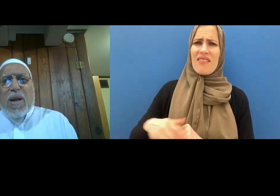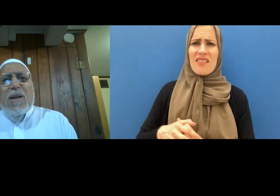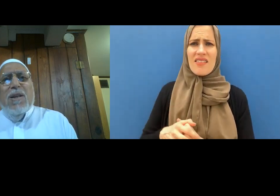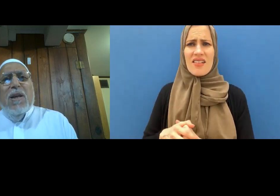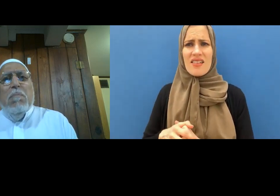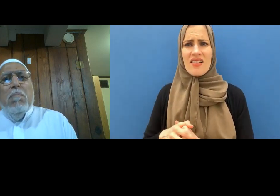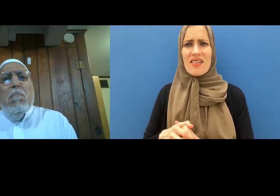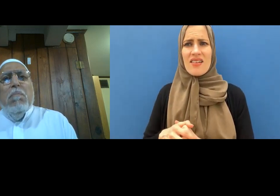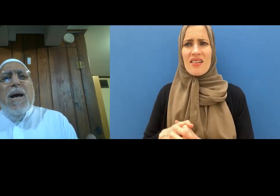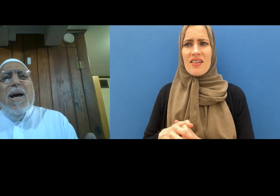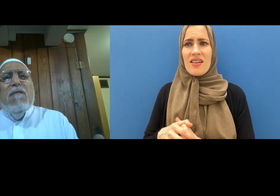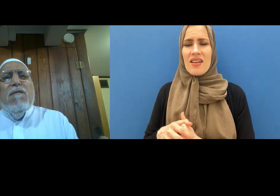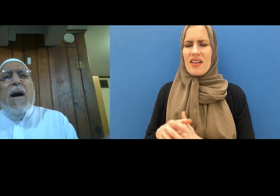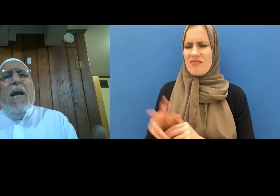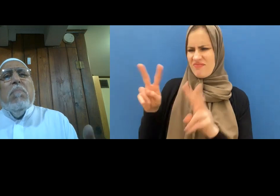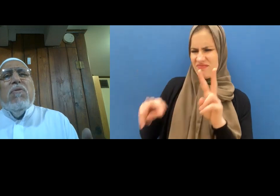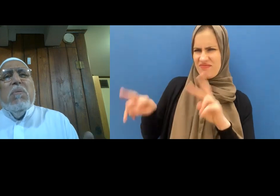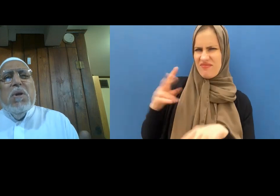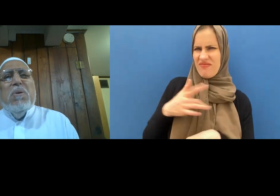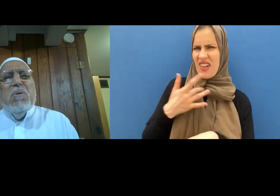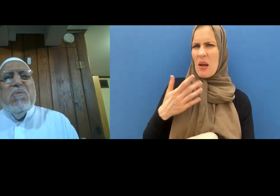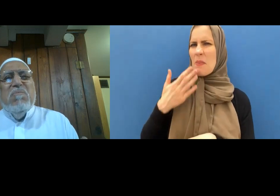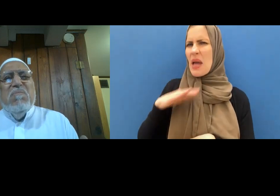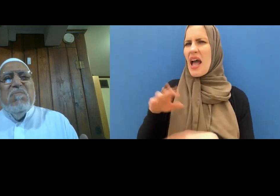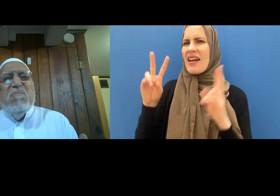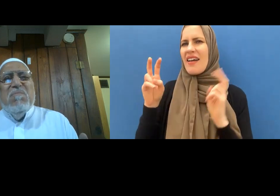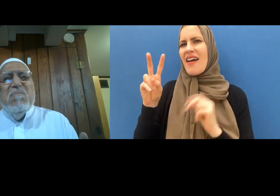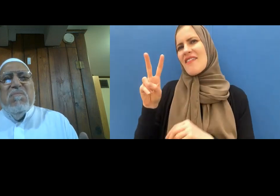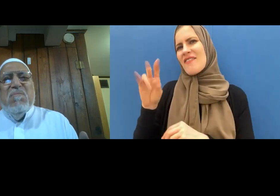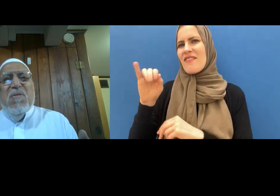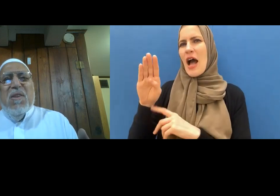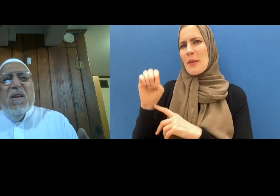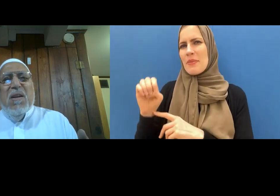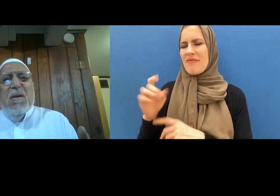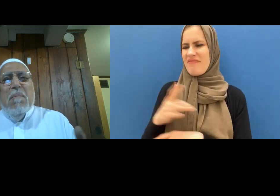we get a bad vibe from you.